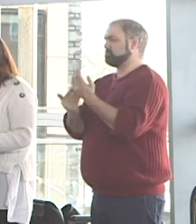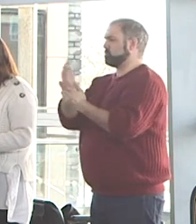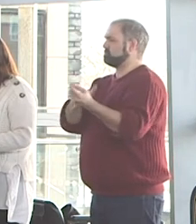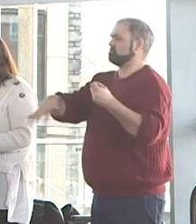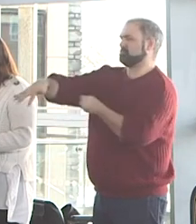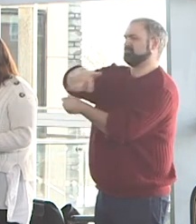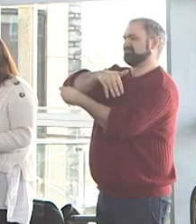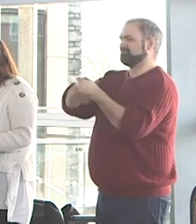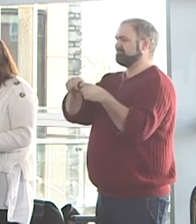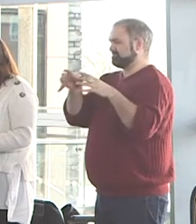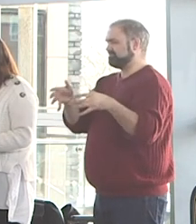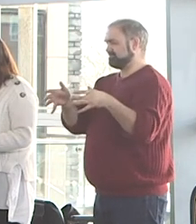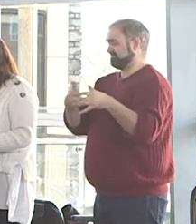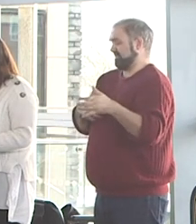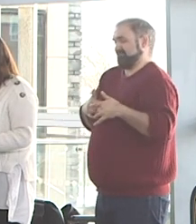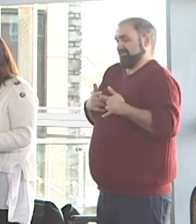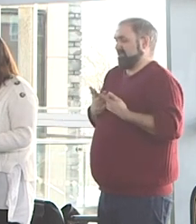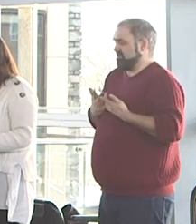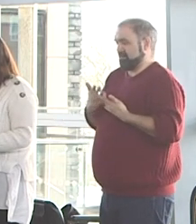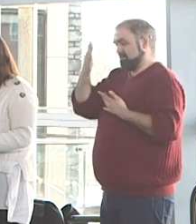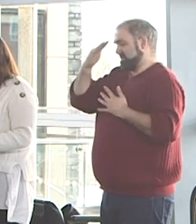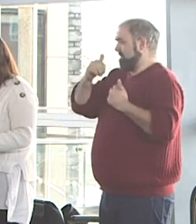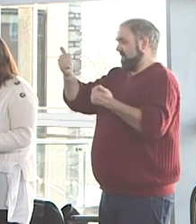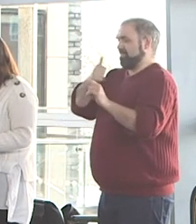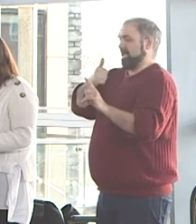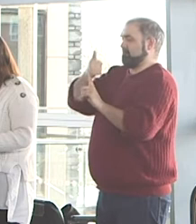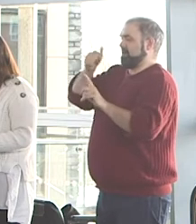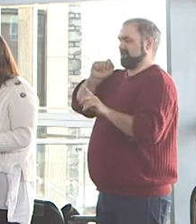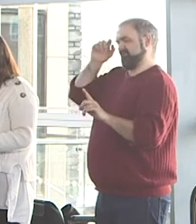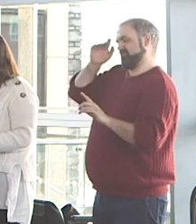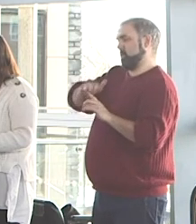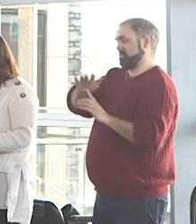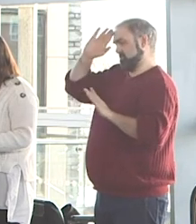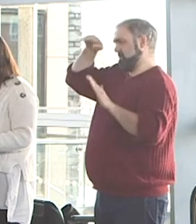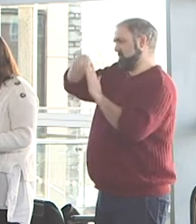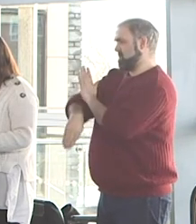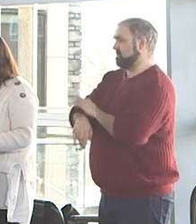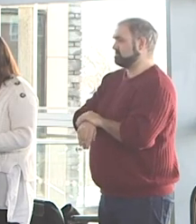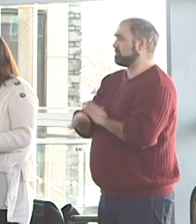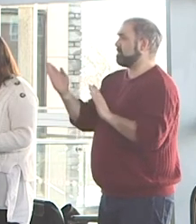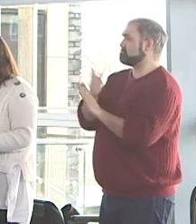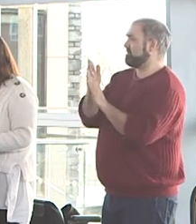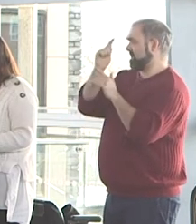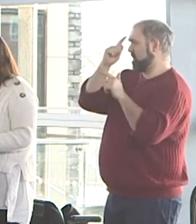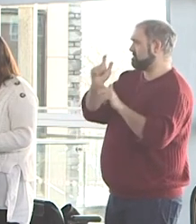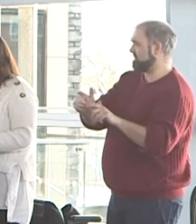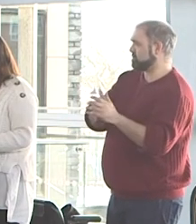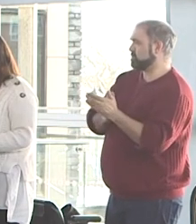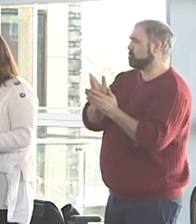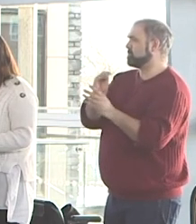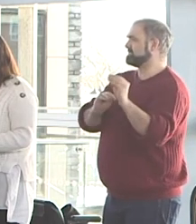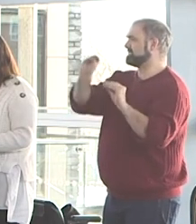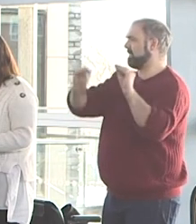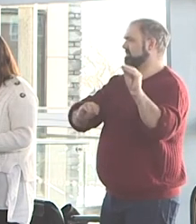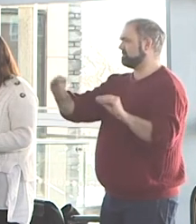described as uninviting and as a result impact their mental health and well-being. Private accommodation used through the displacement policy